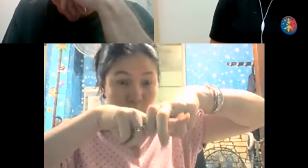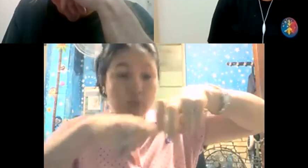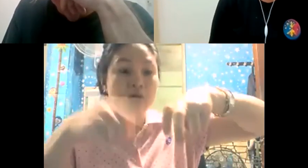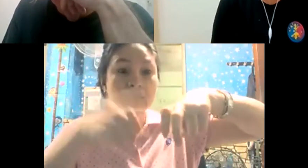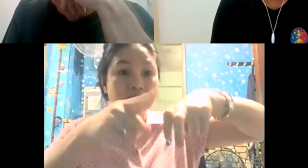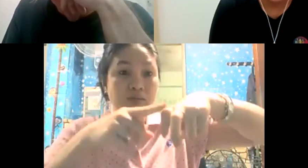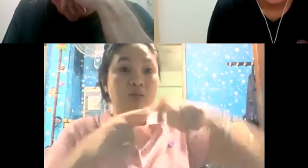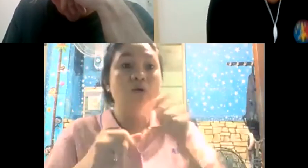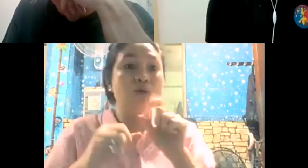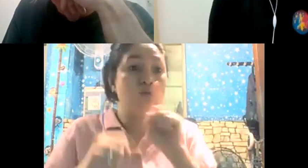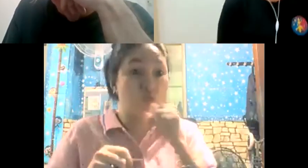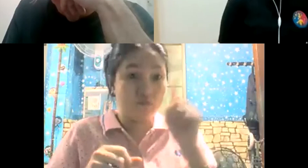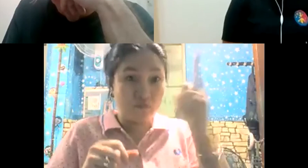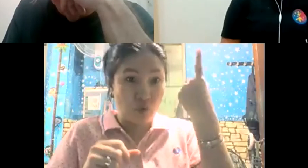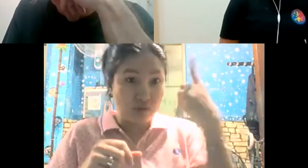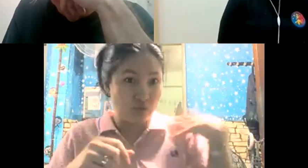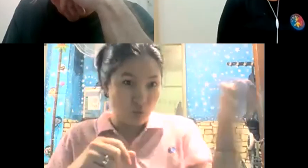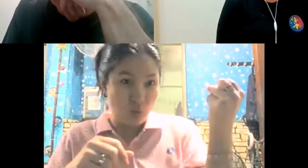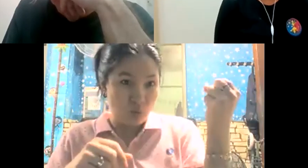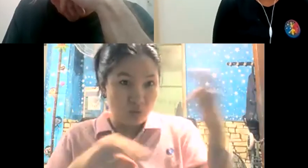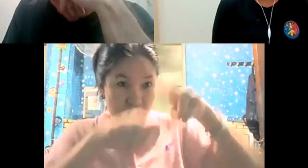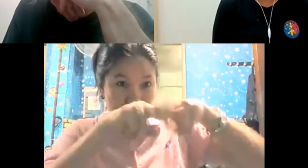So for this sign,